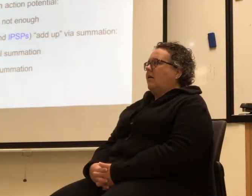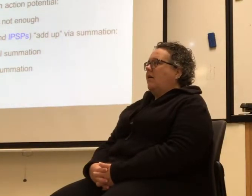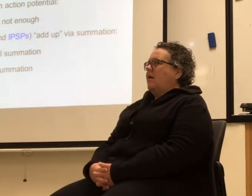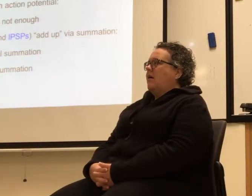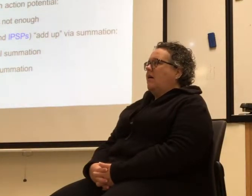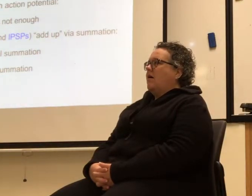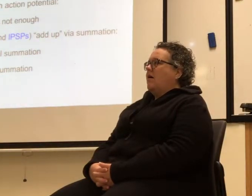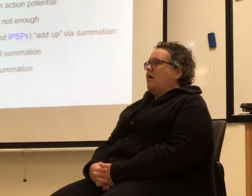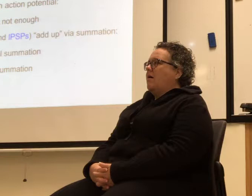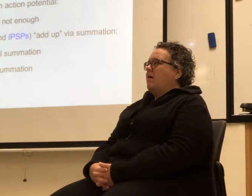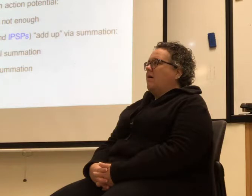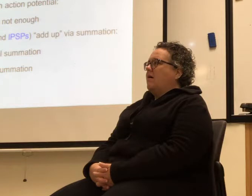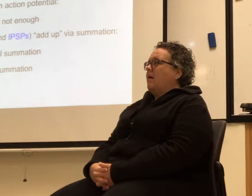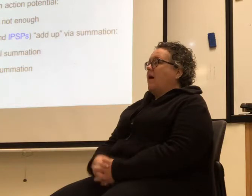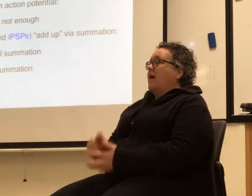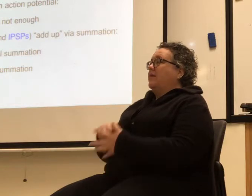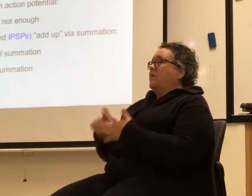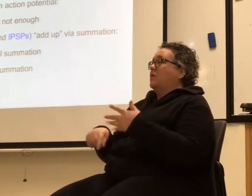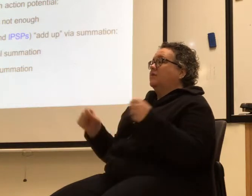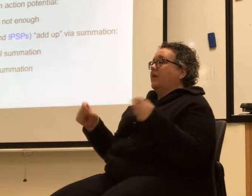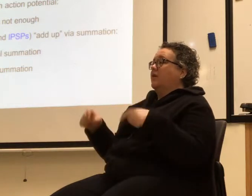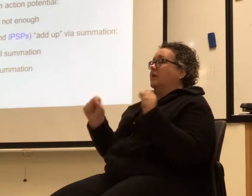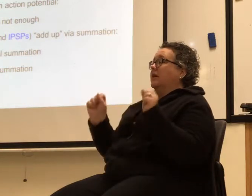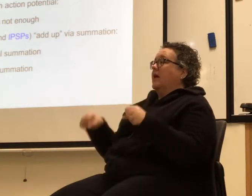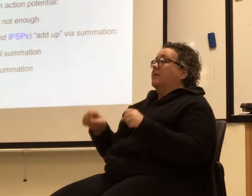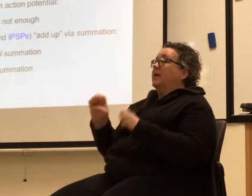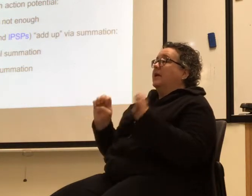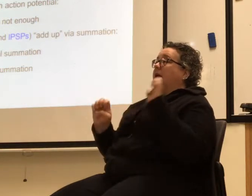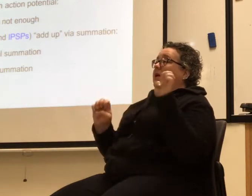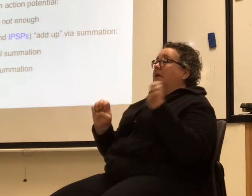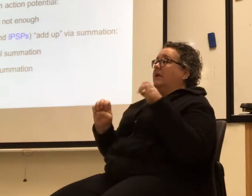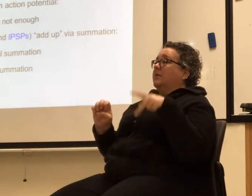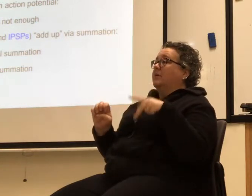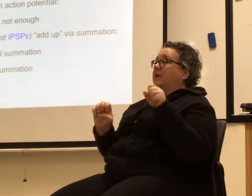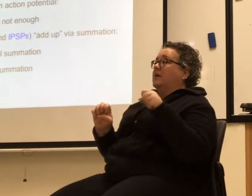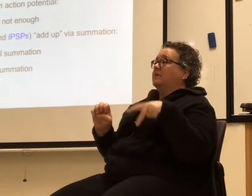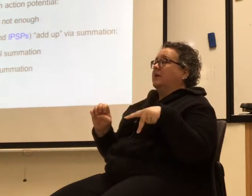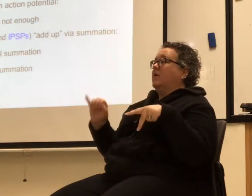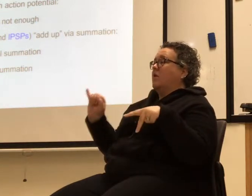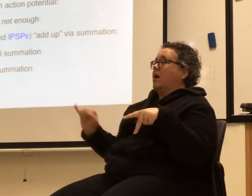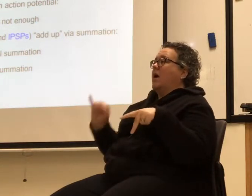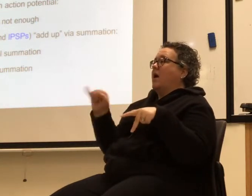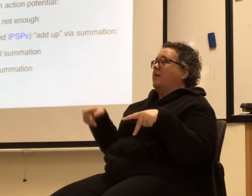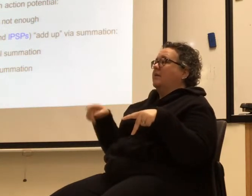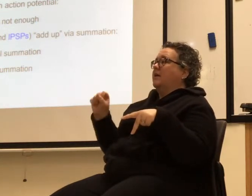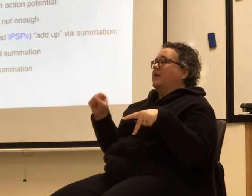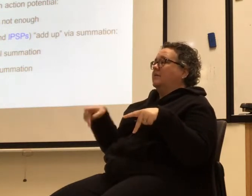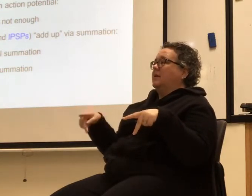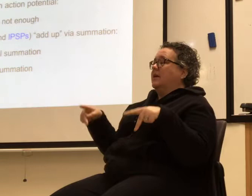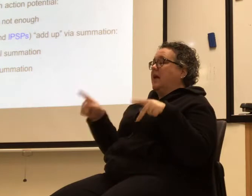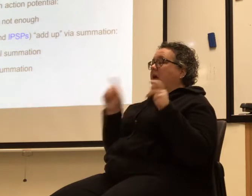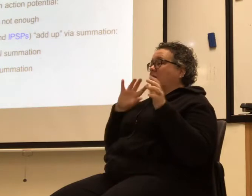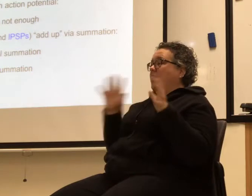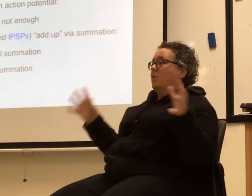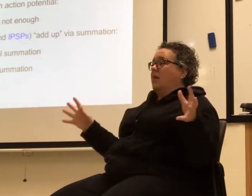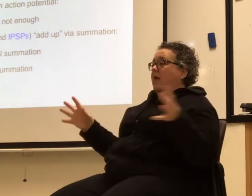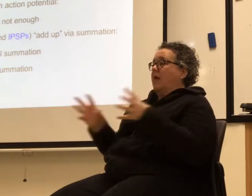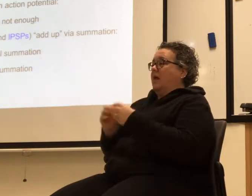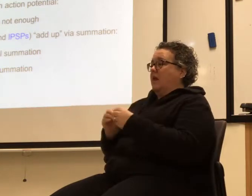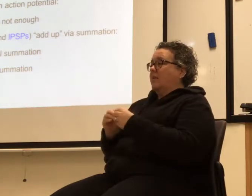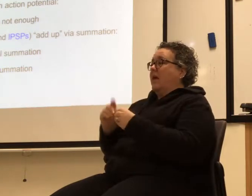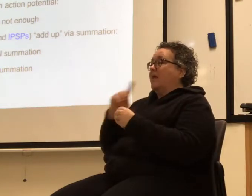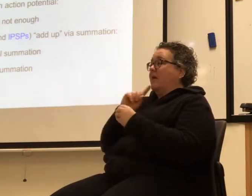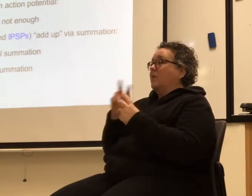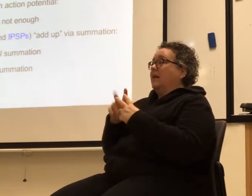And those firings can either be EPSPs or IPSPs, and they're going to add up, and you'll either reach threshold or not. So we like to show you data